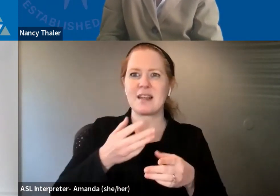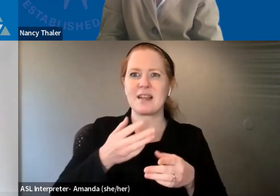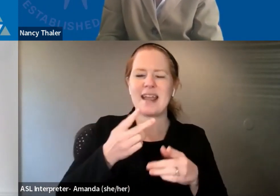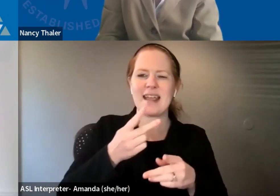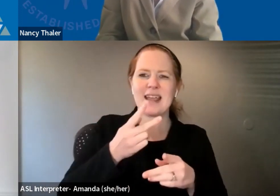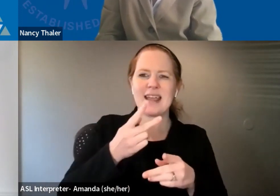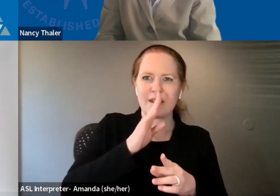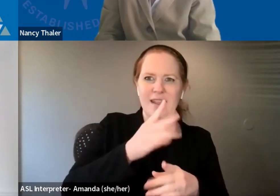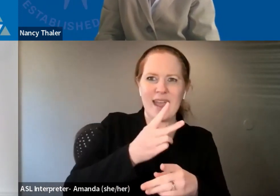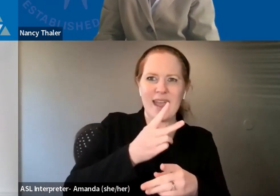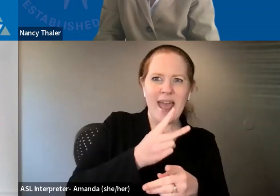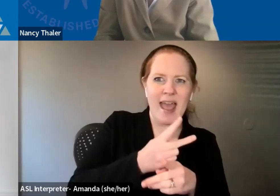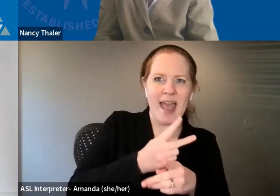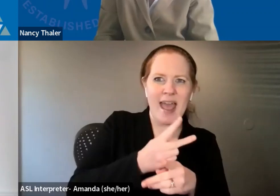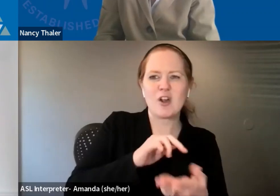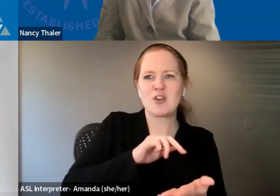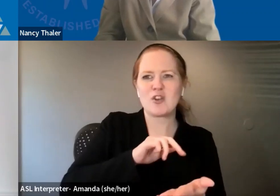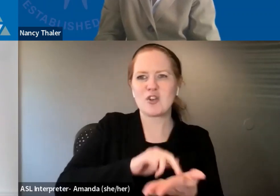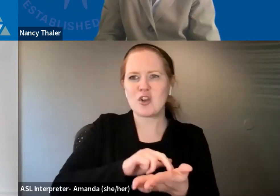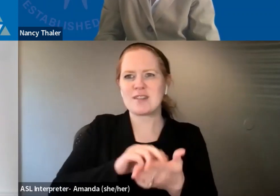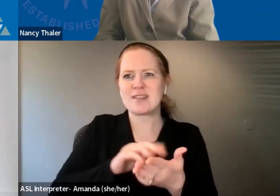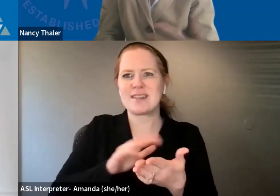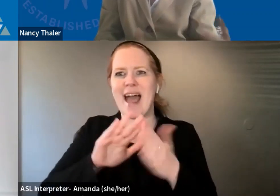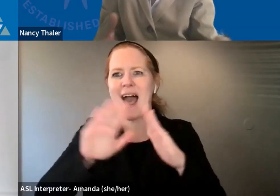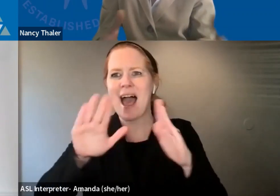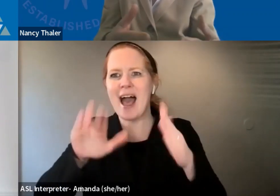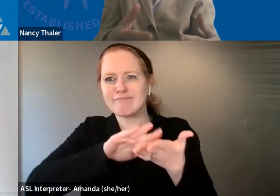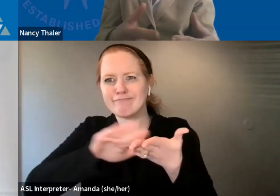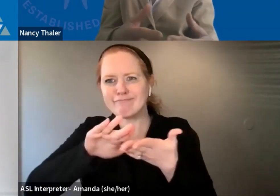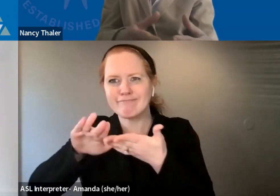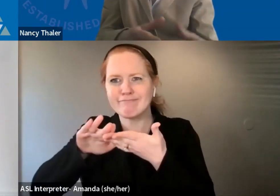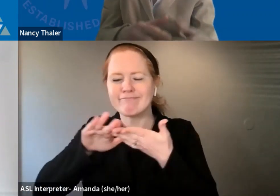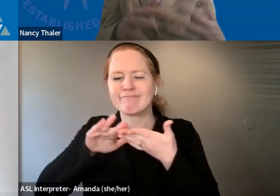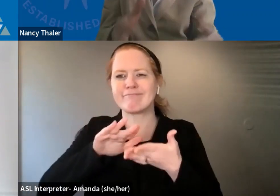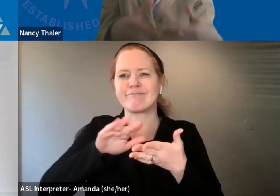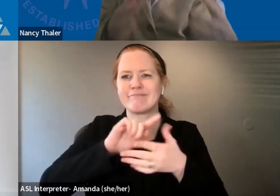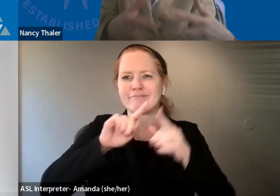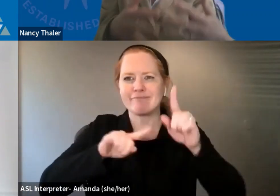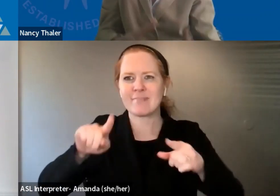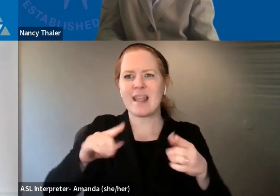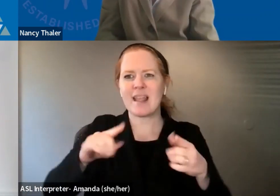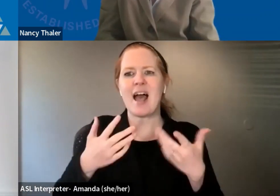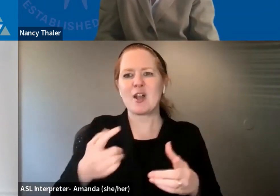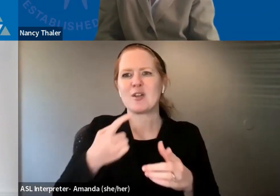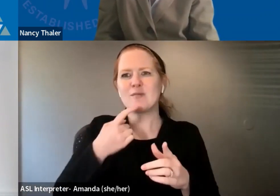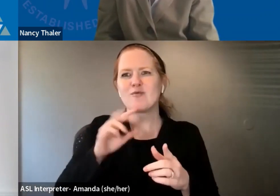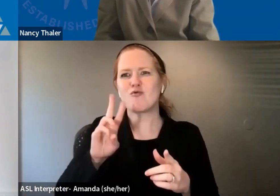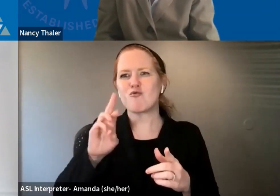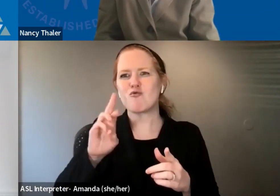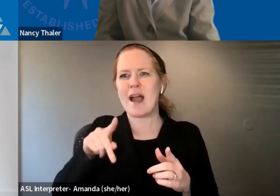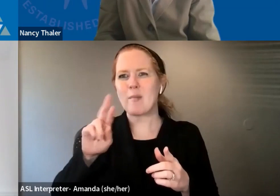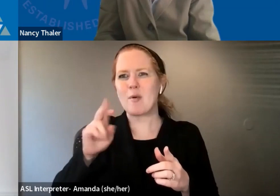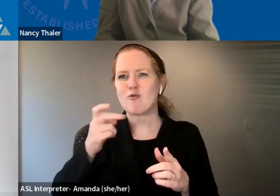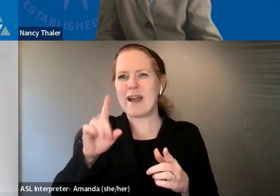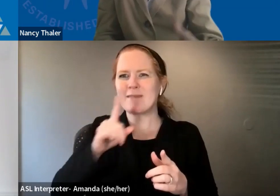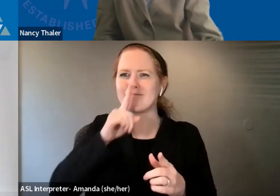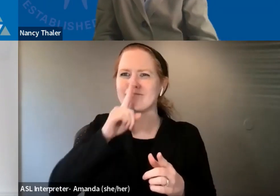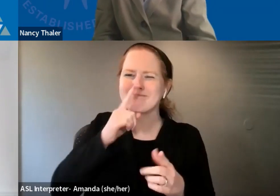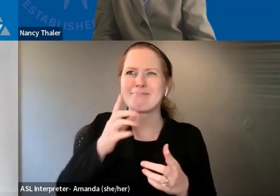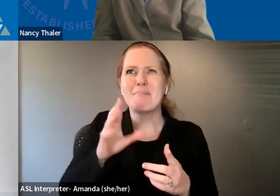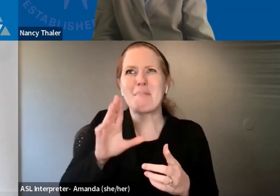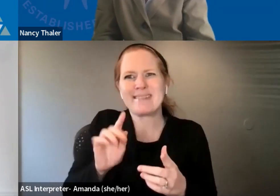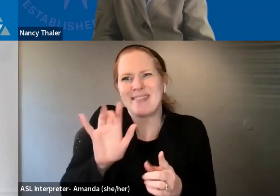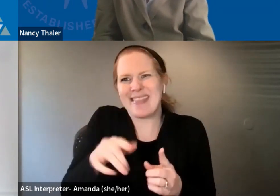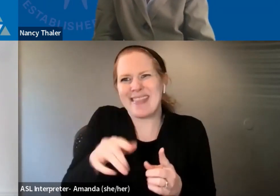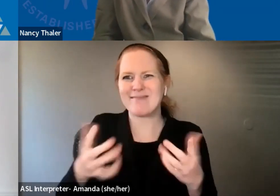be nursing, housekeeping. It's just the whole sort of, I don't want to use the word wraparound, but wraparound. And so once you're